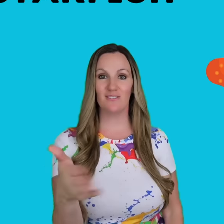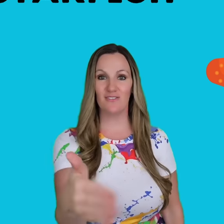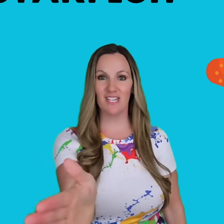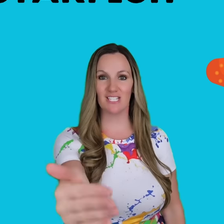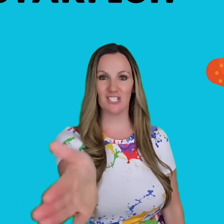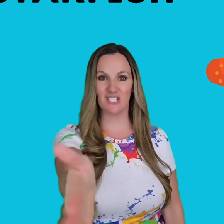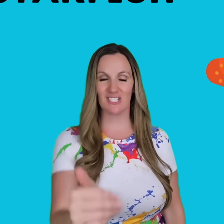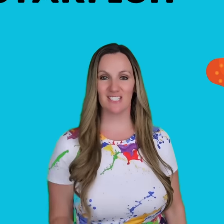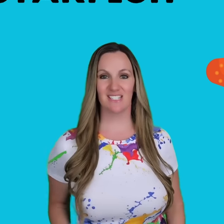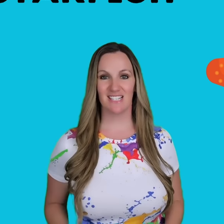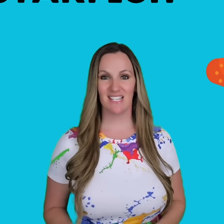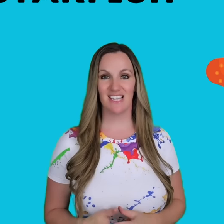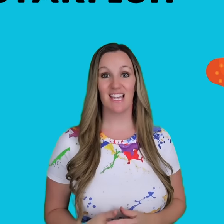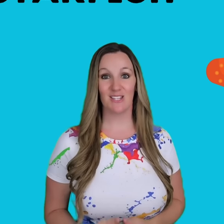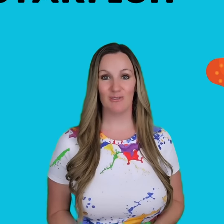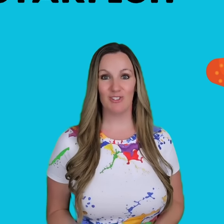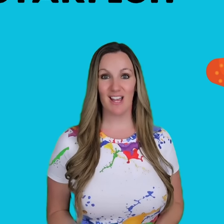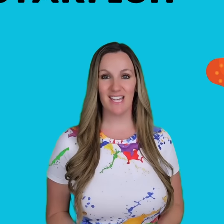Starfish. Can you try it?